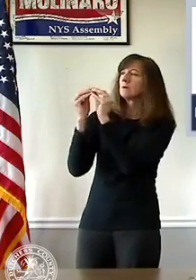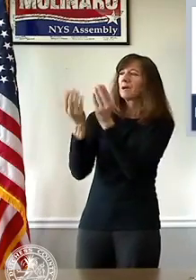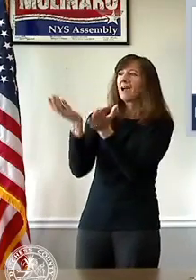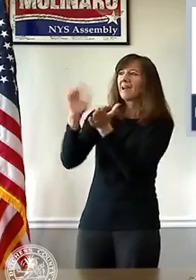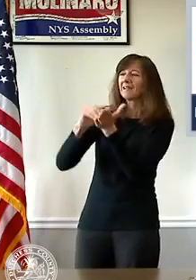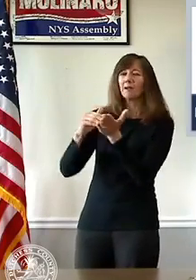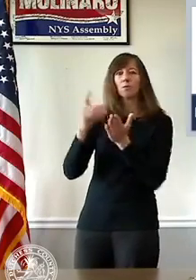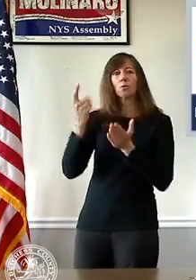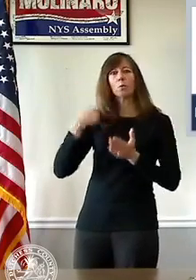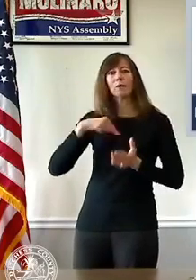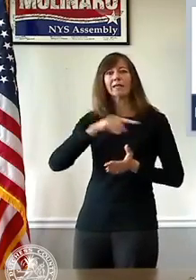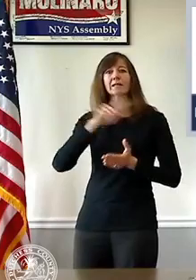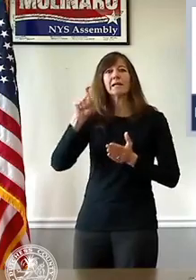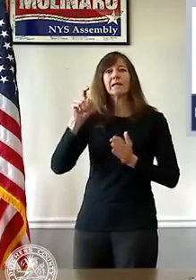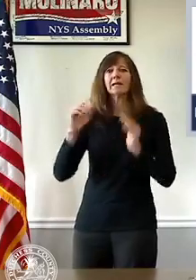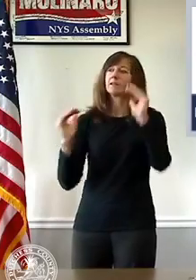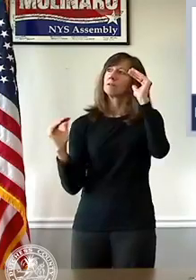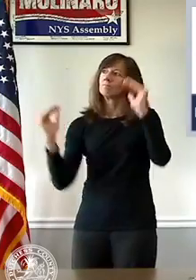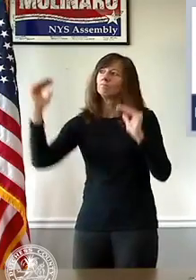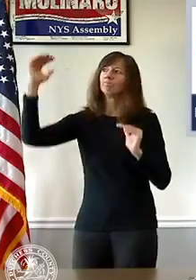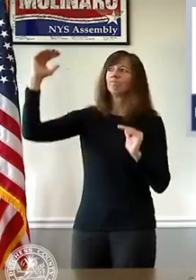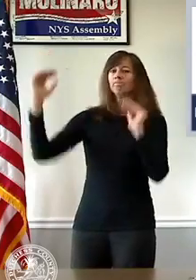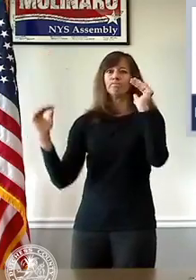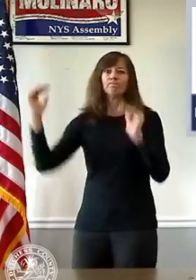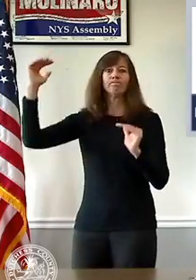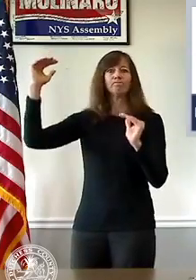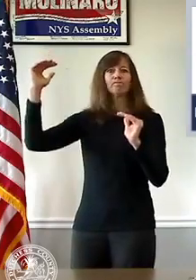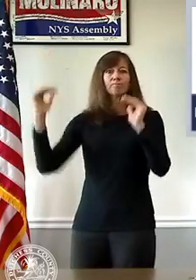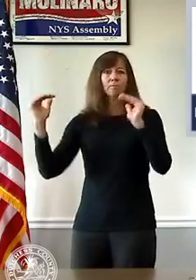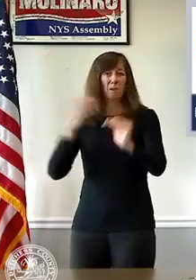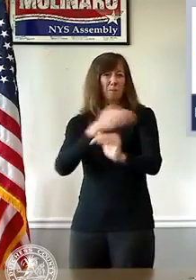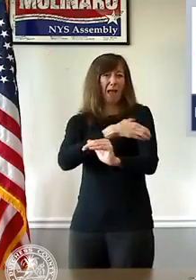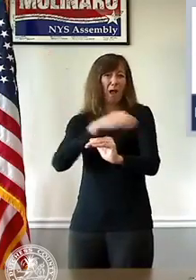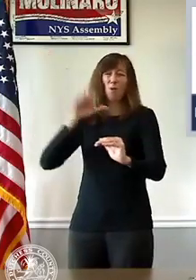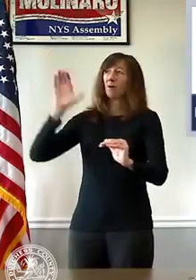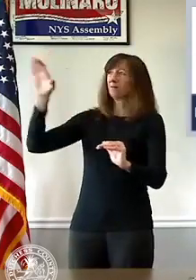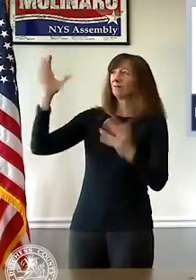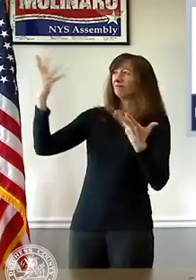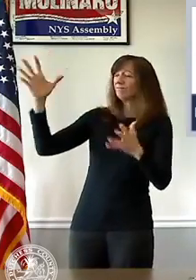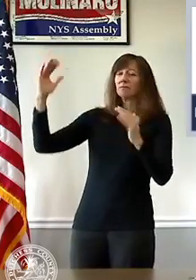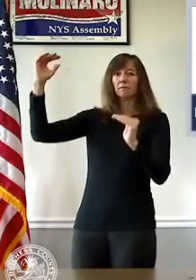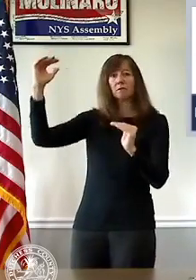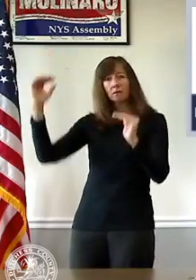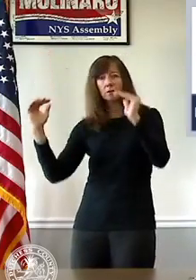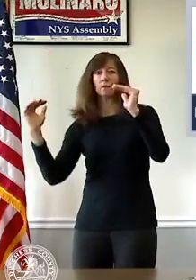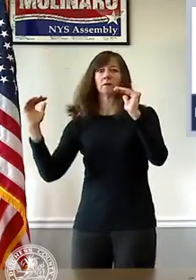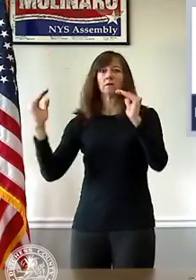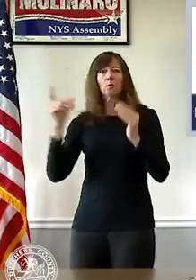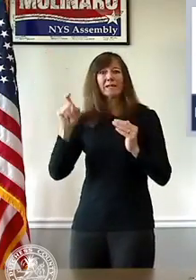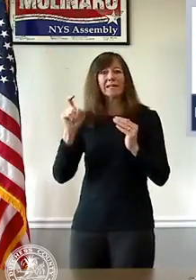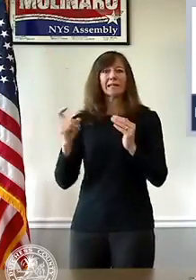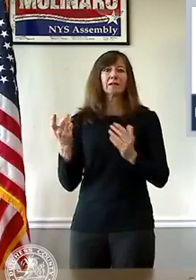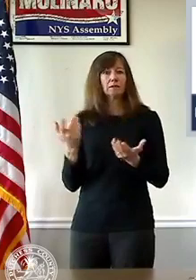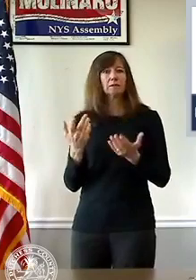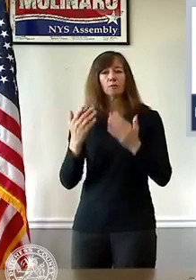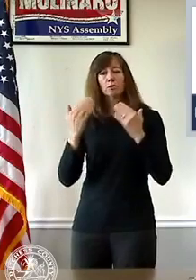reestablishing that balance in power, and we absolutely are in a position as a region to begin phase 2. We believe